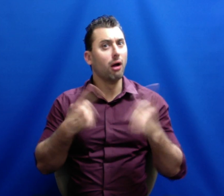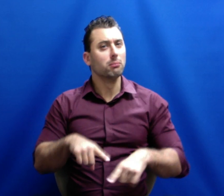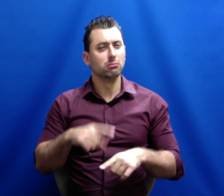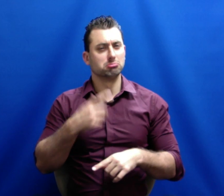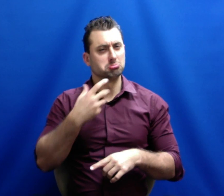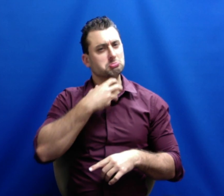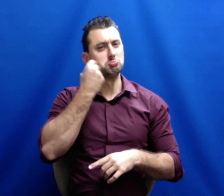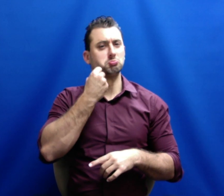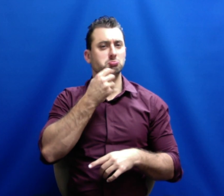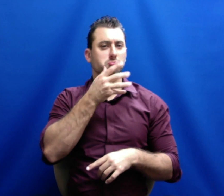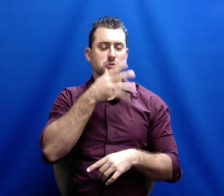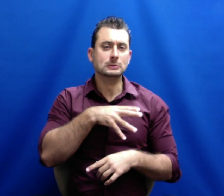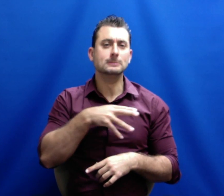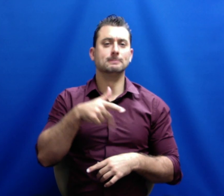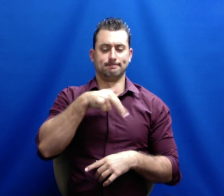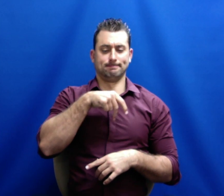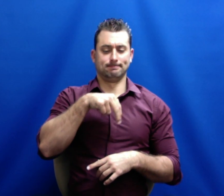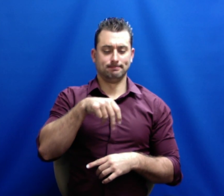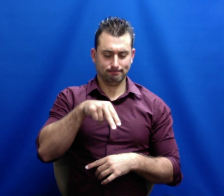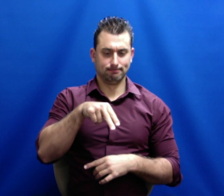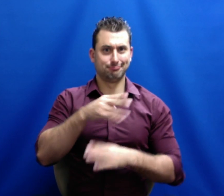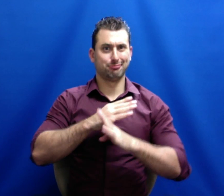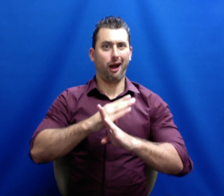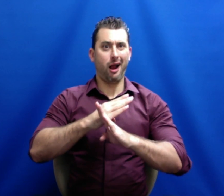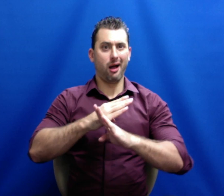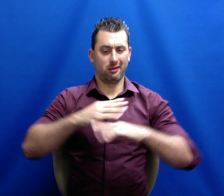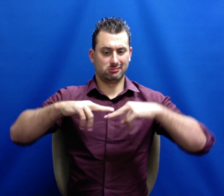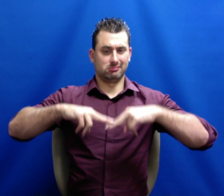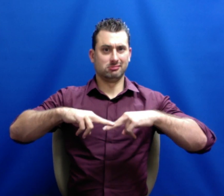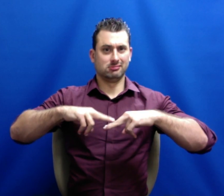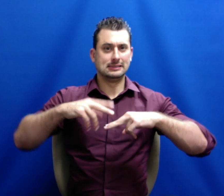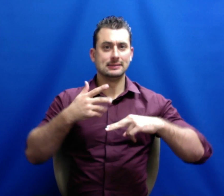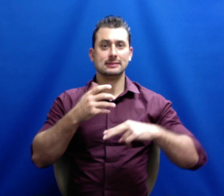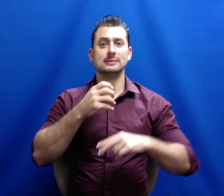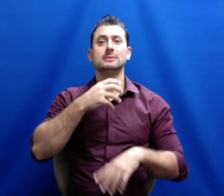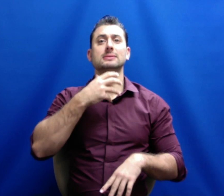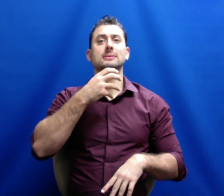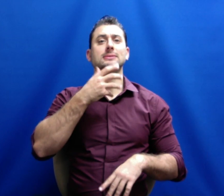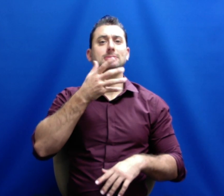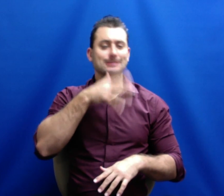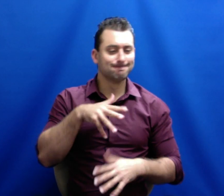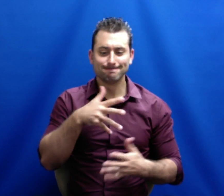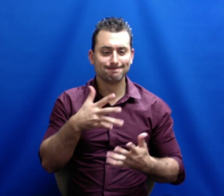across the hallway, just chatting away. And what happened was an older woman was walking down the hallway, and there was